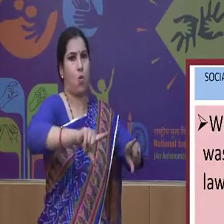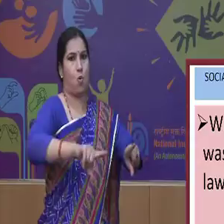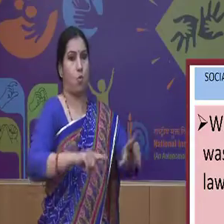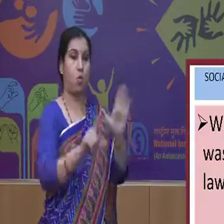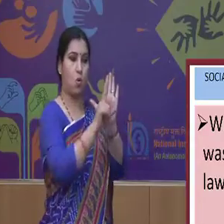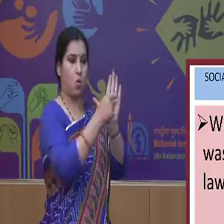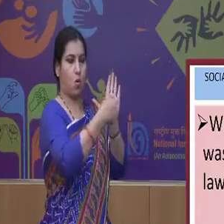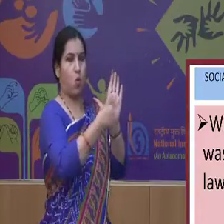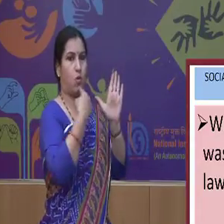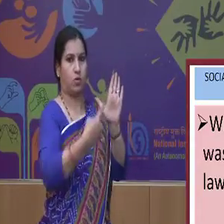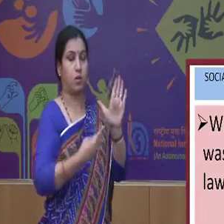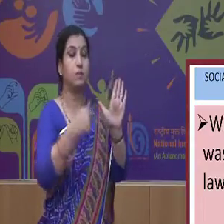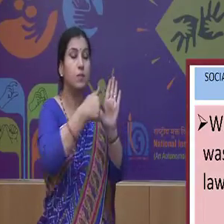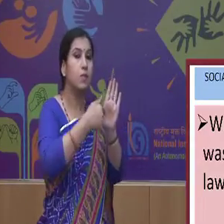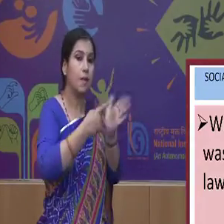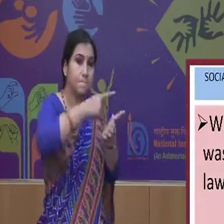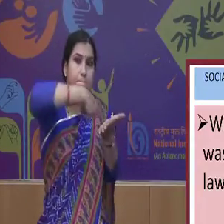year 1856.